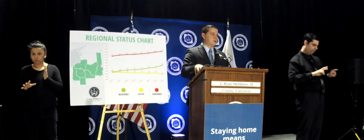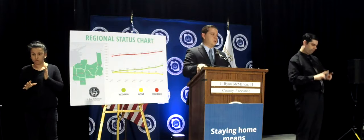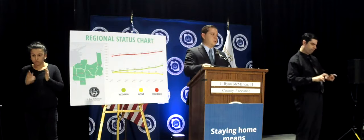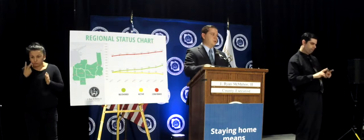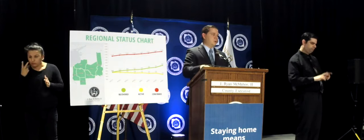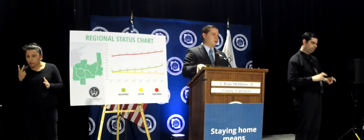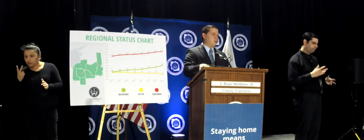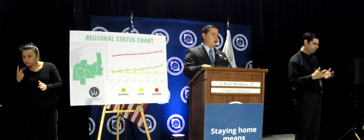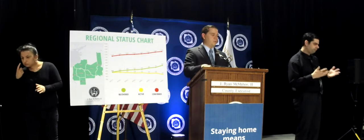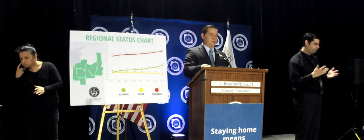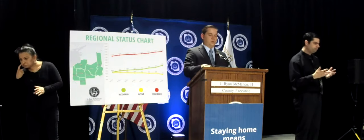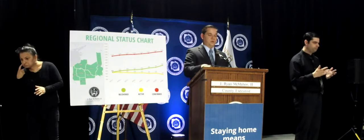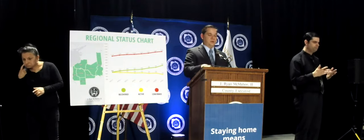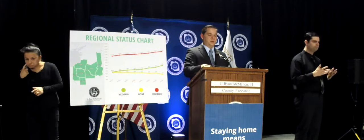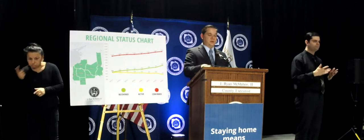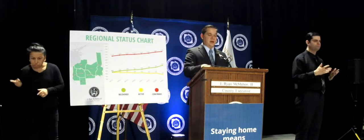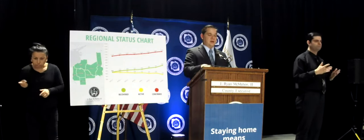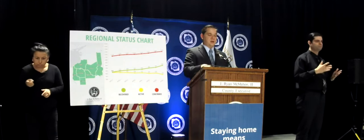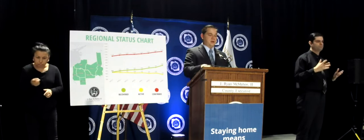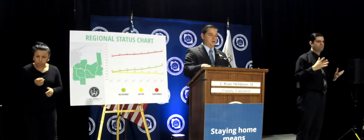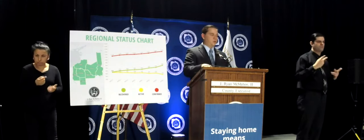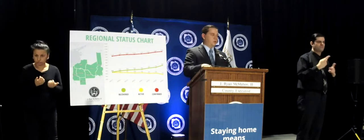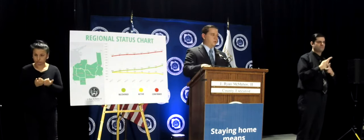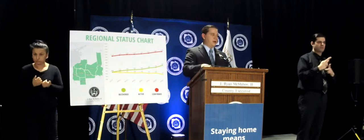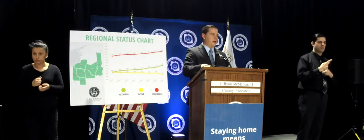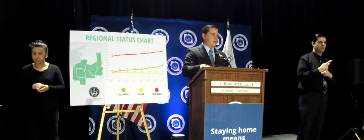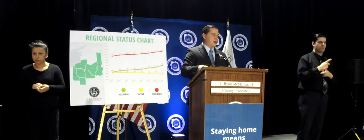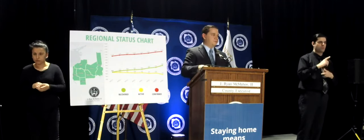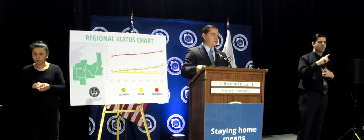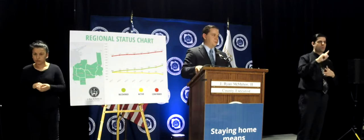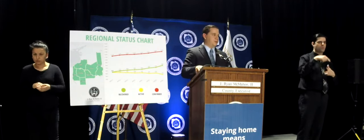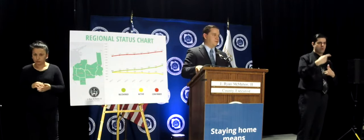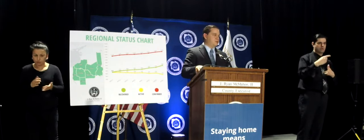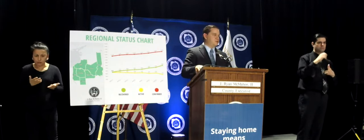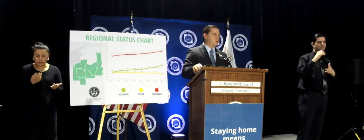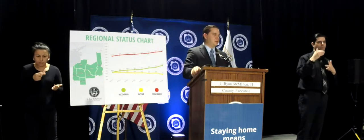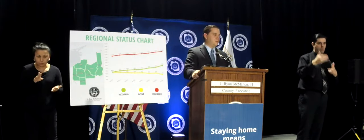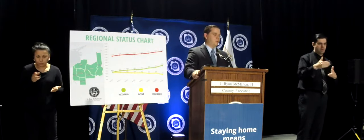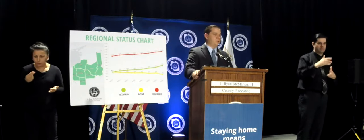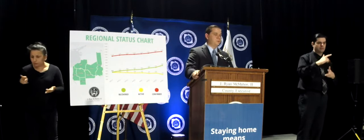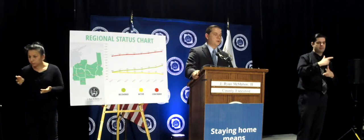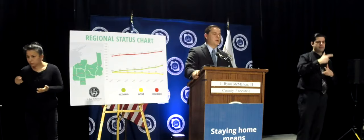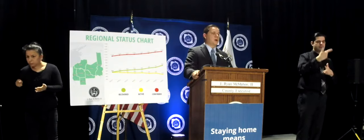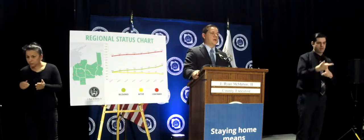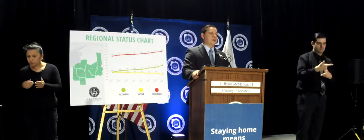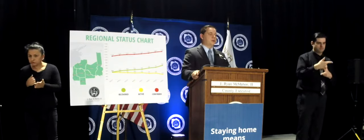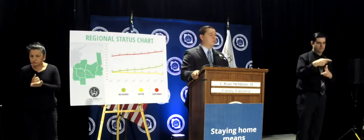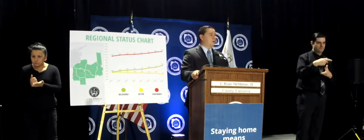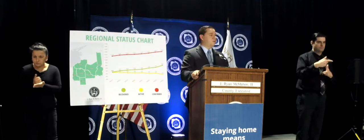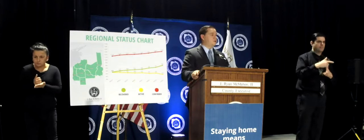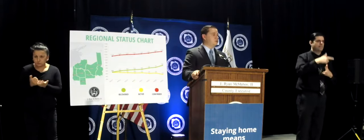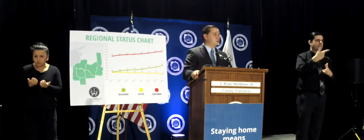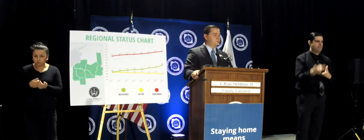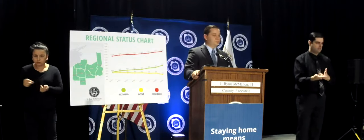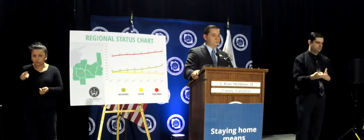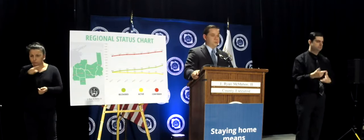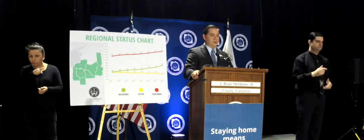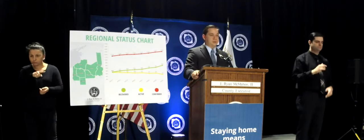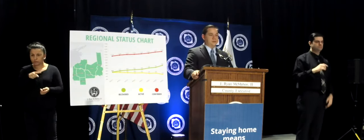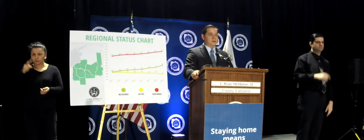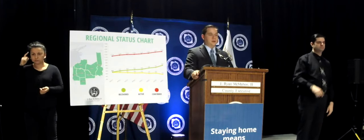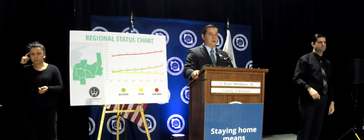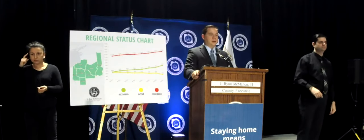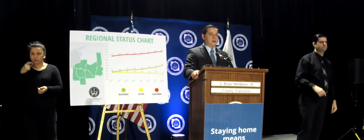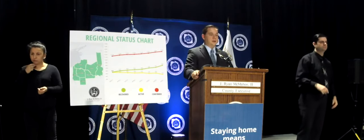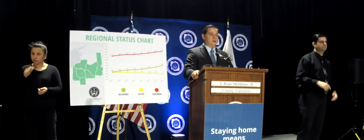teams really come up with what they're looking at, and you really rely on them to implement phase 2 at that point. Then you implement phase 2,